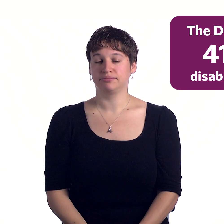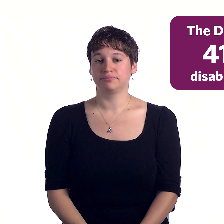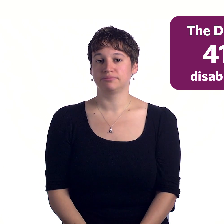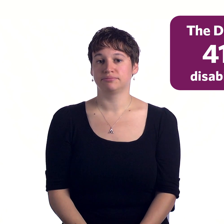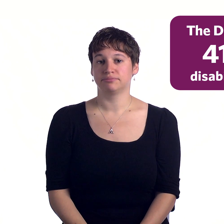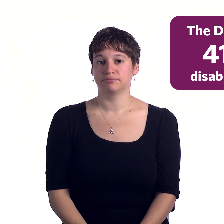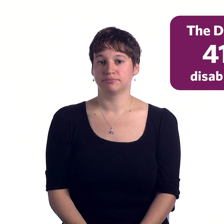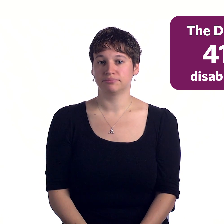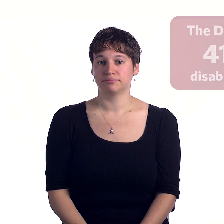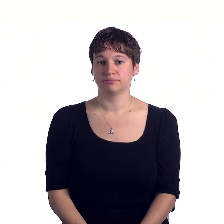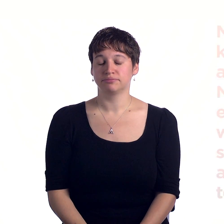disabilitiesresource@upmc.edu.